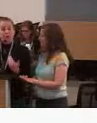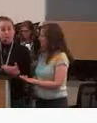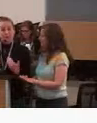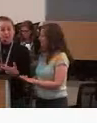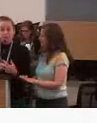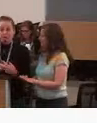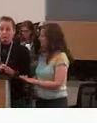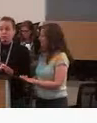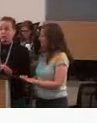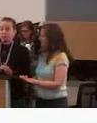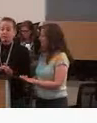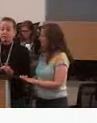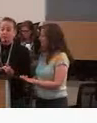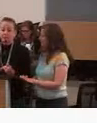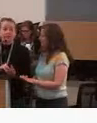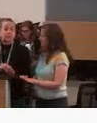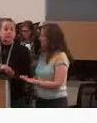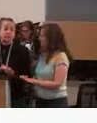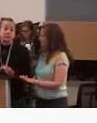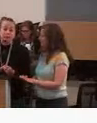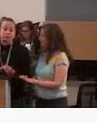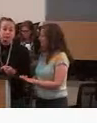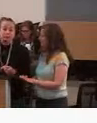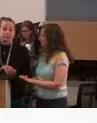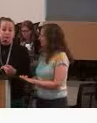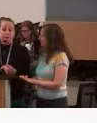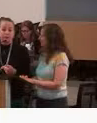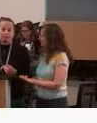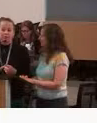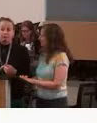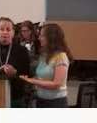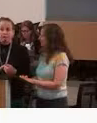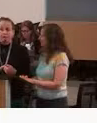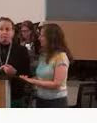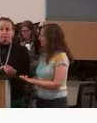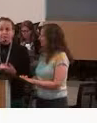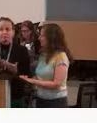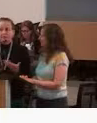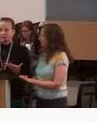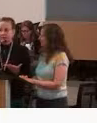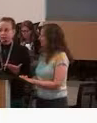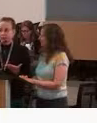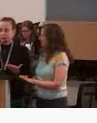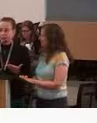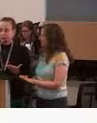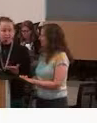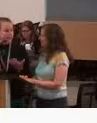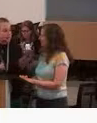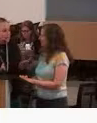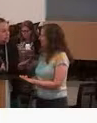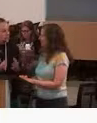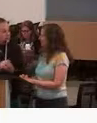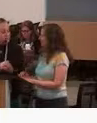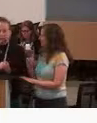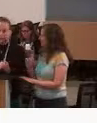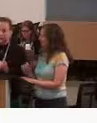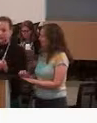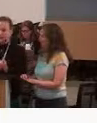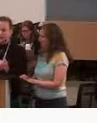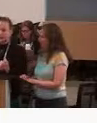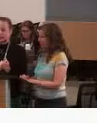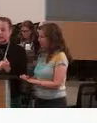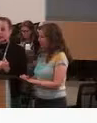to trust us with what's going on with them, that can really be helpful and supportive. The last thing I wanted to say, I think, was